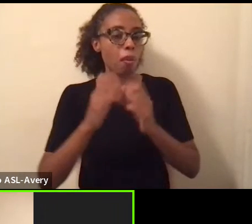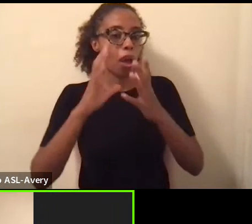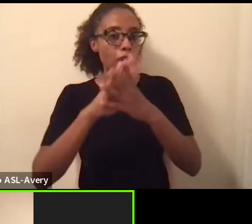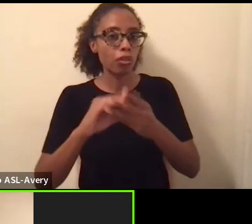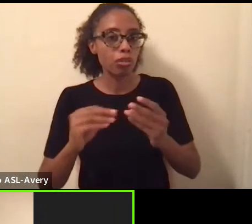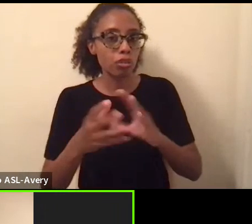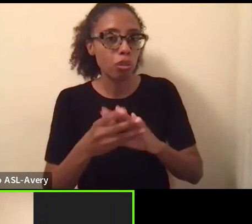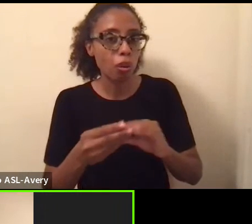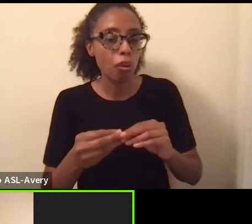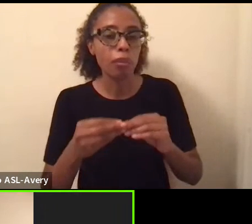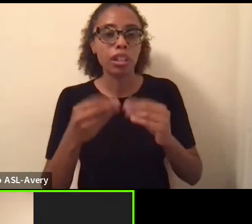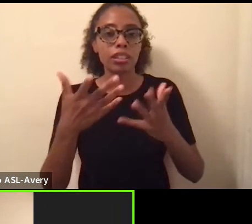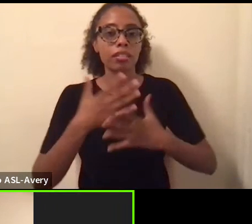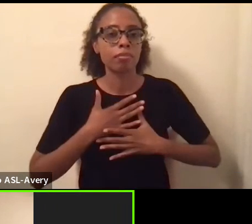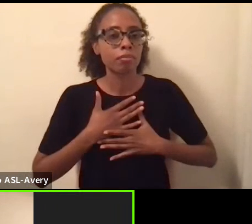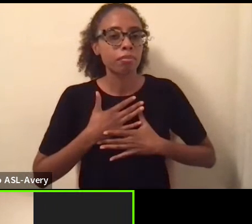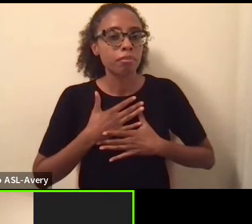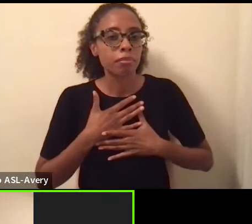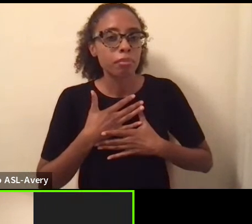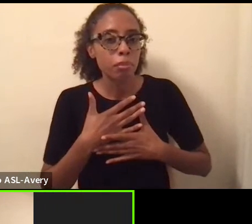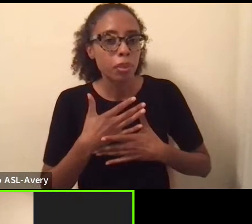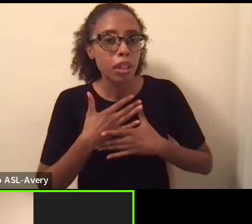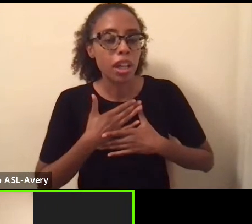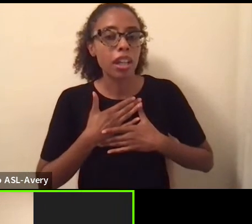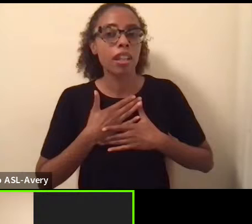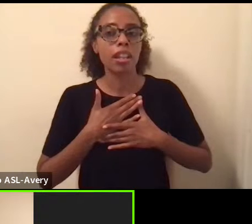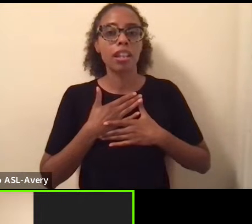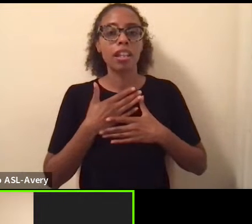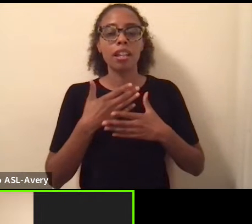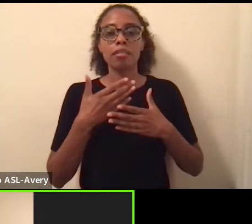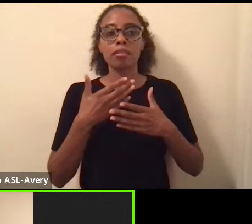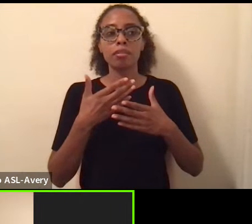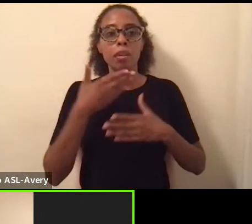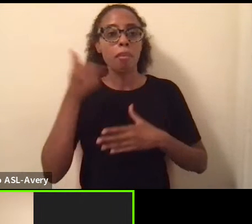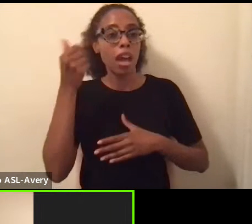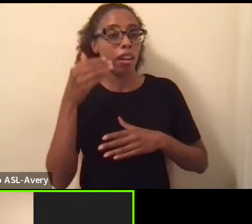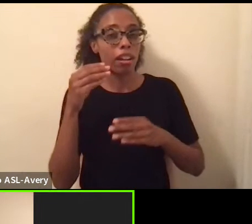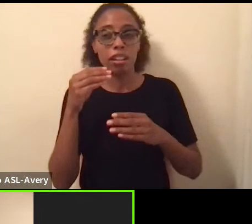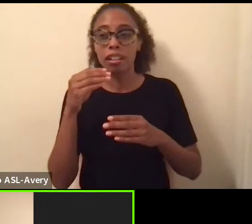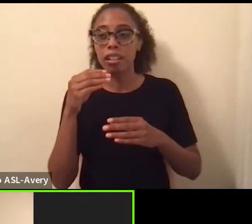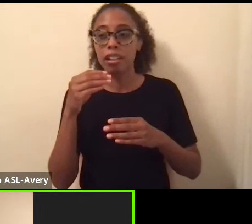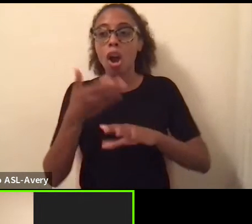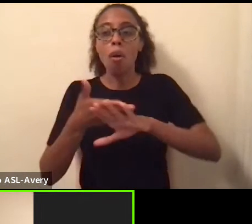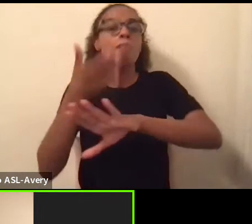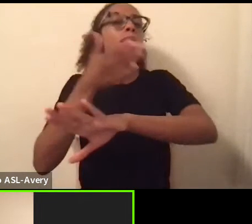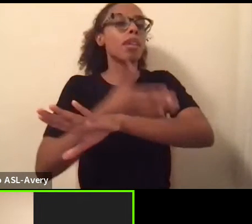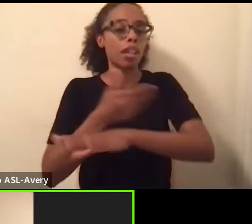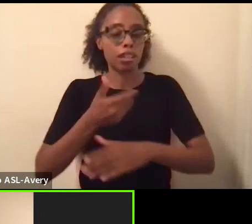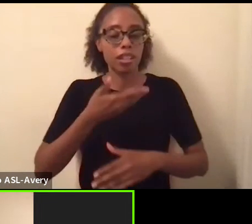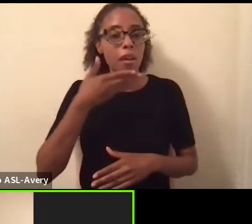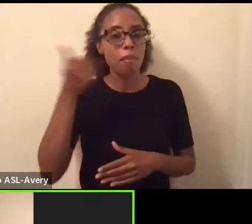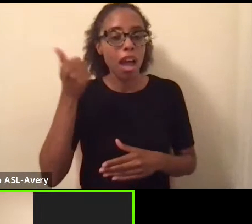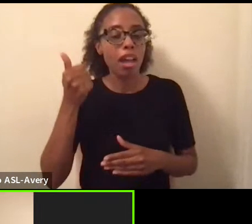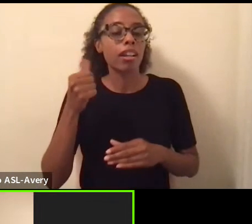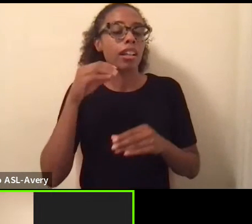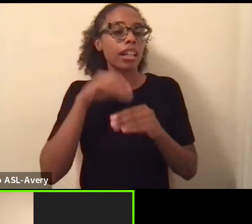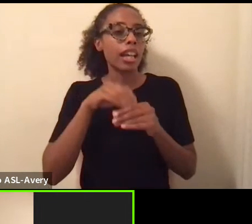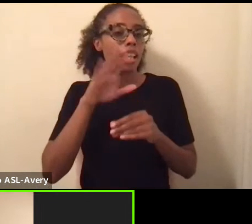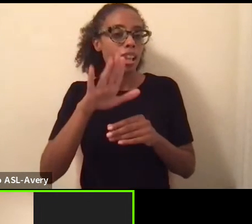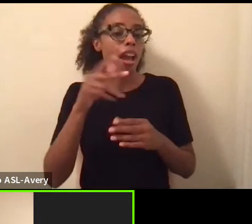better in their practice, to abolish prisons and practice North American healing